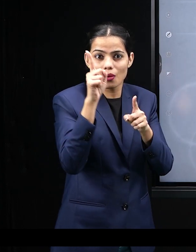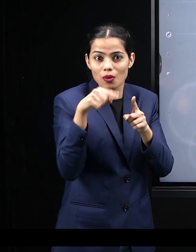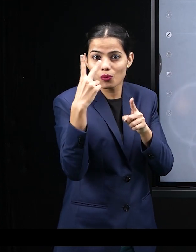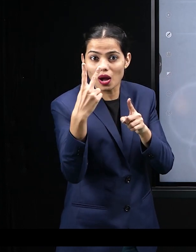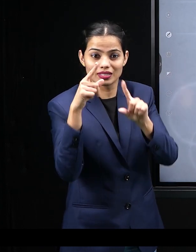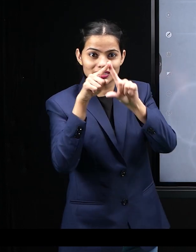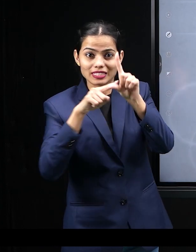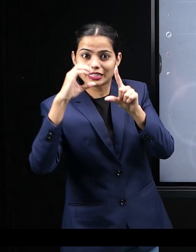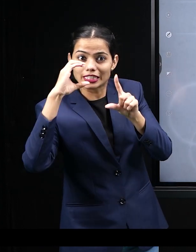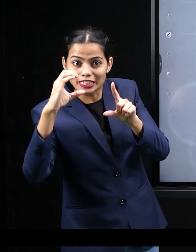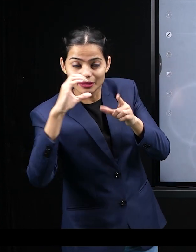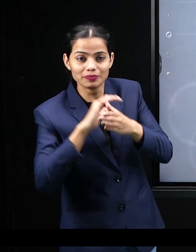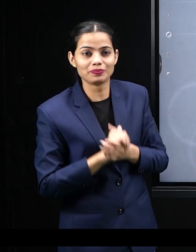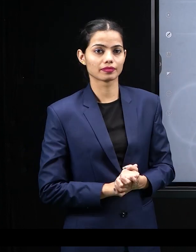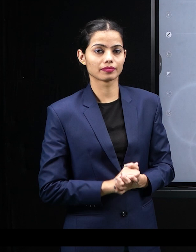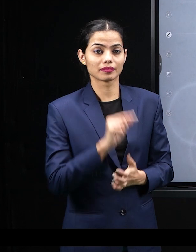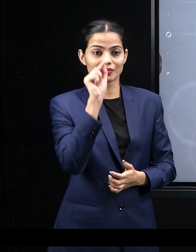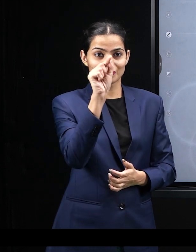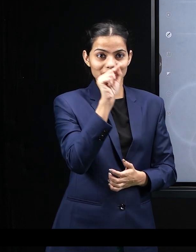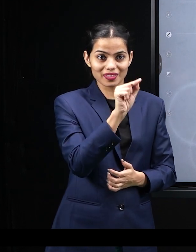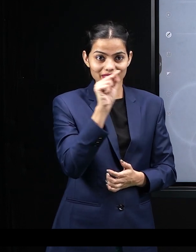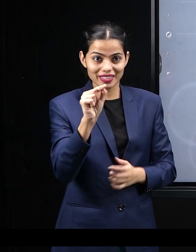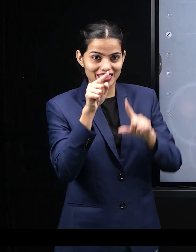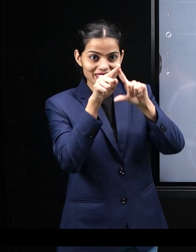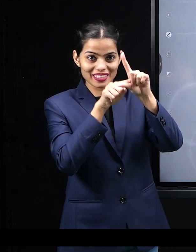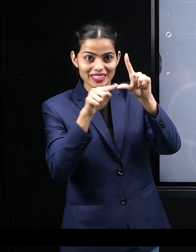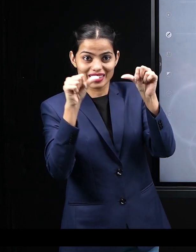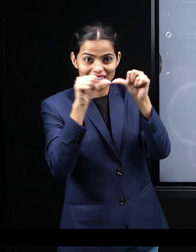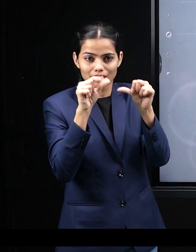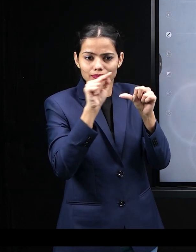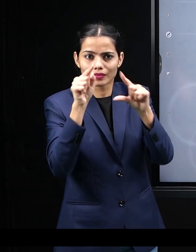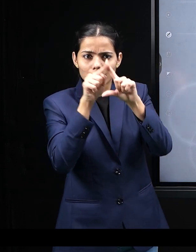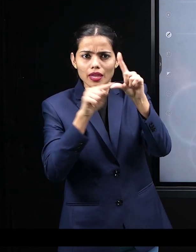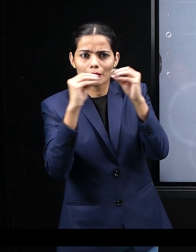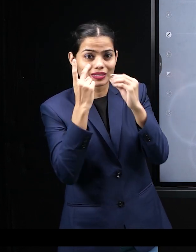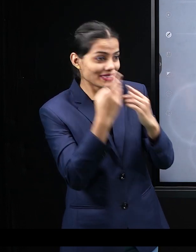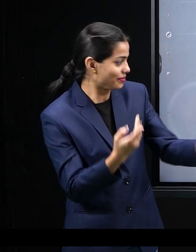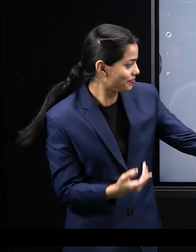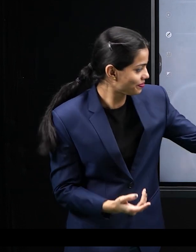half of angle C. Therefore, angle A is equal to angle B.